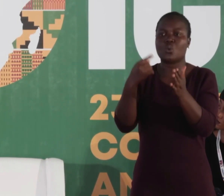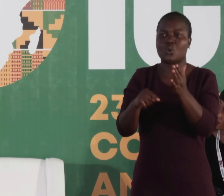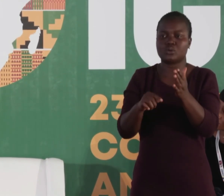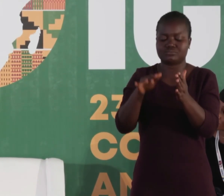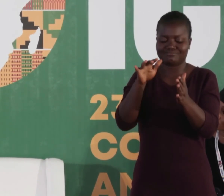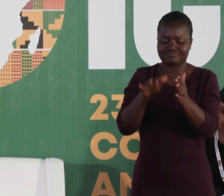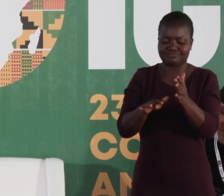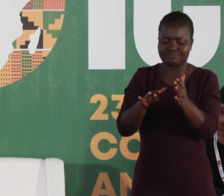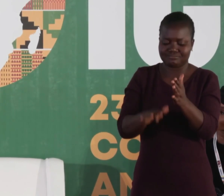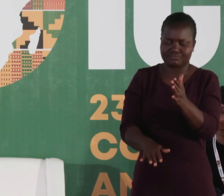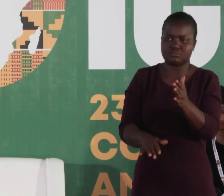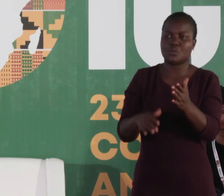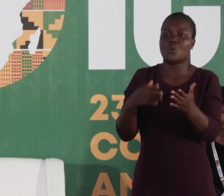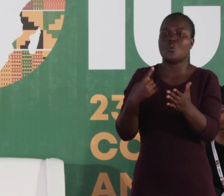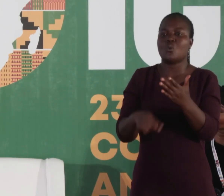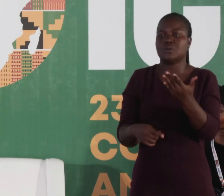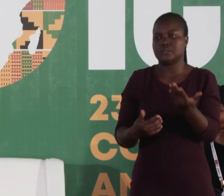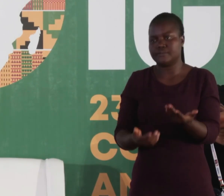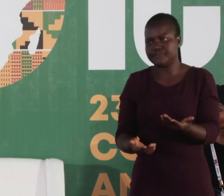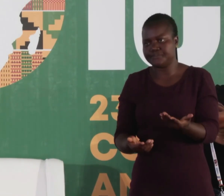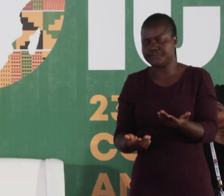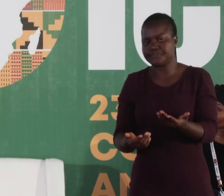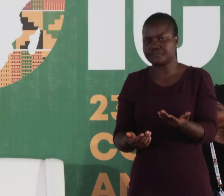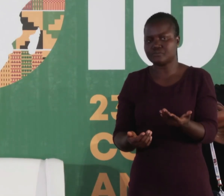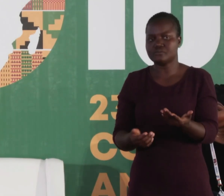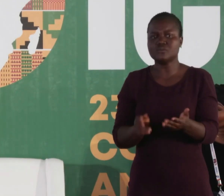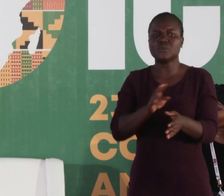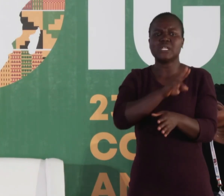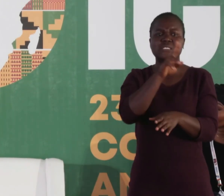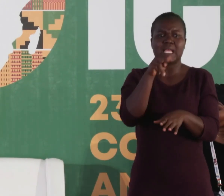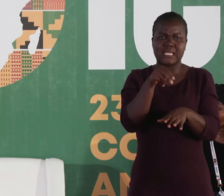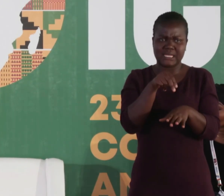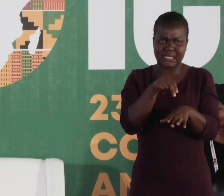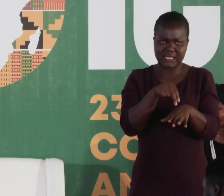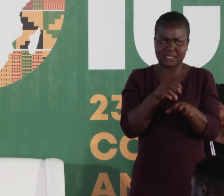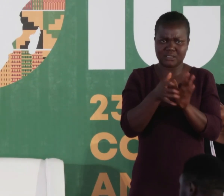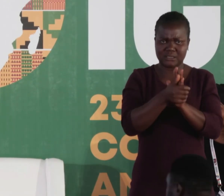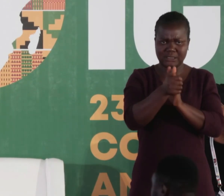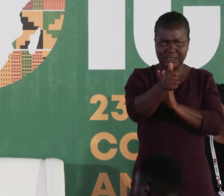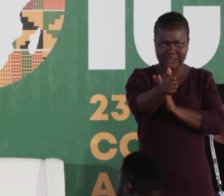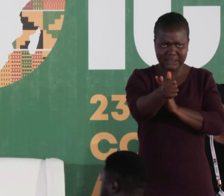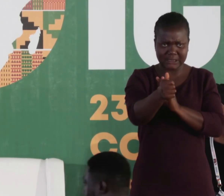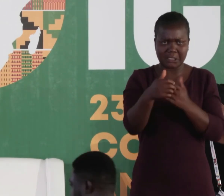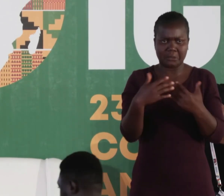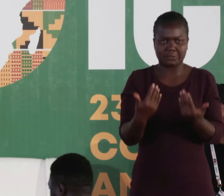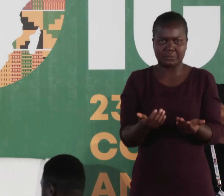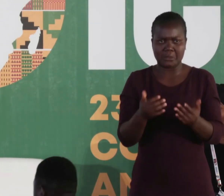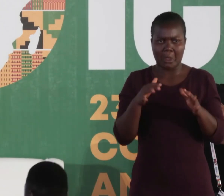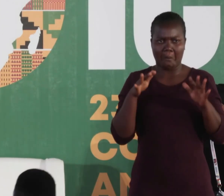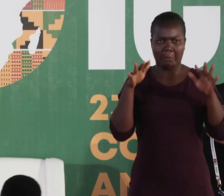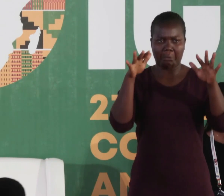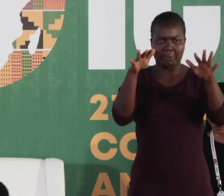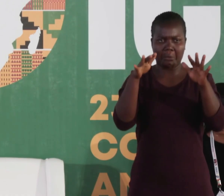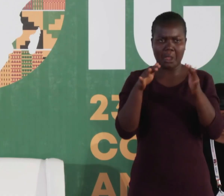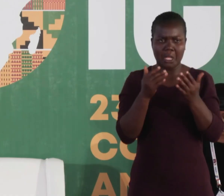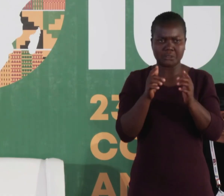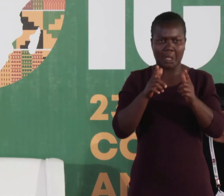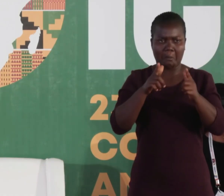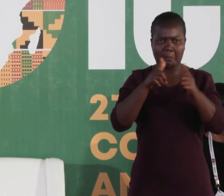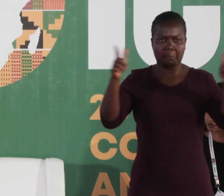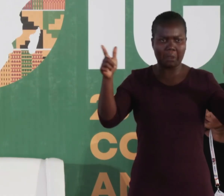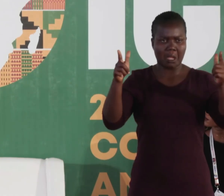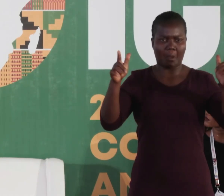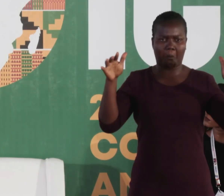Zimbabwe. TOPAZ was nested in a nationally scaled key populations program. It's a very big